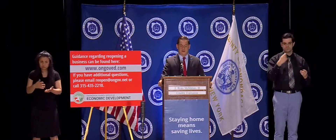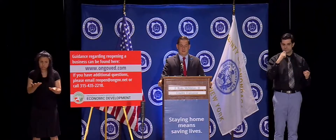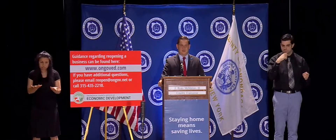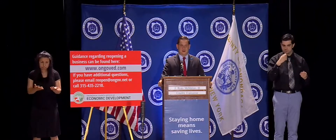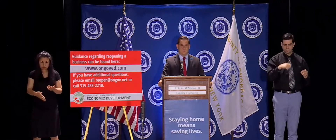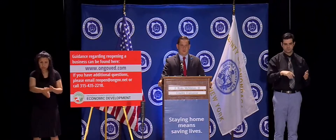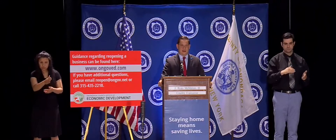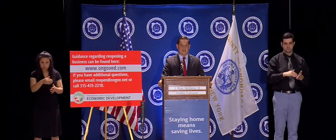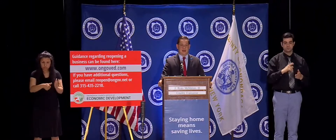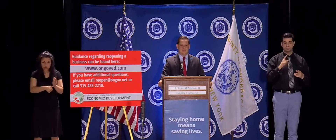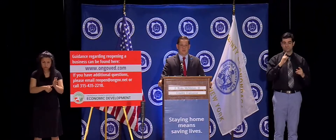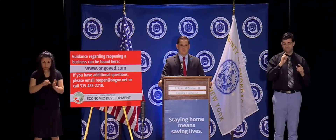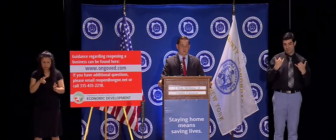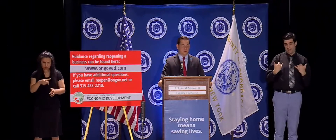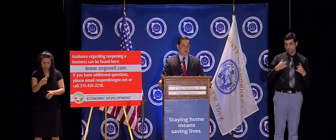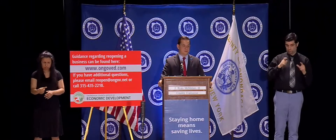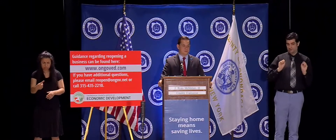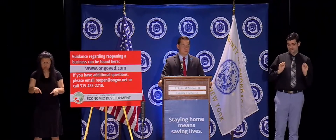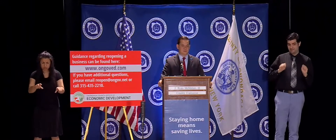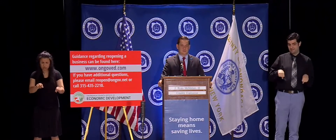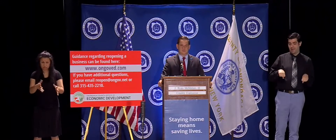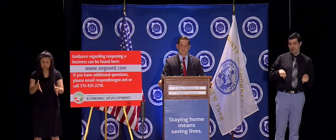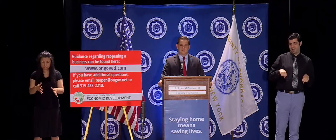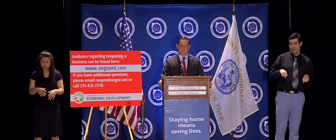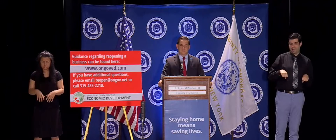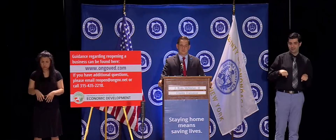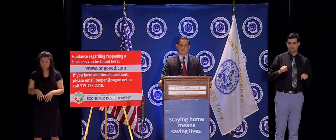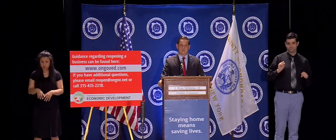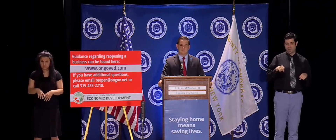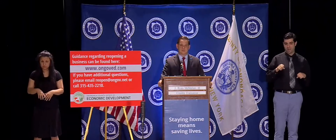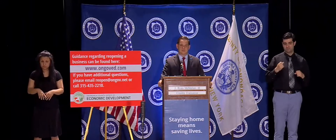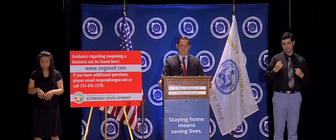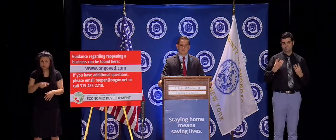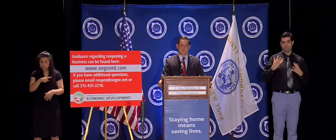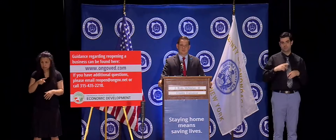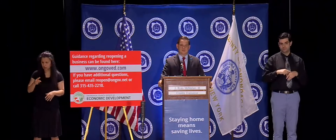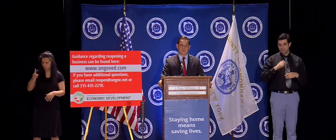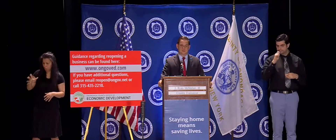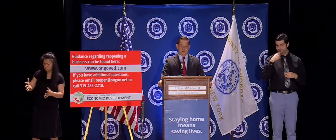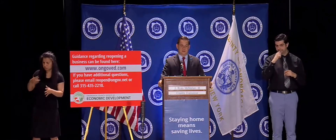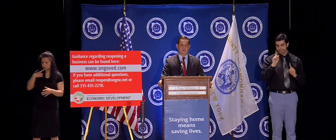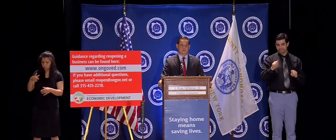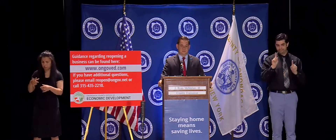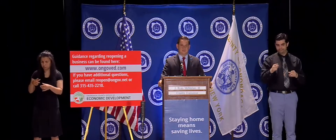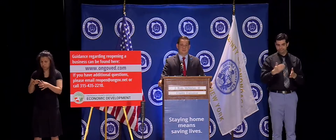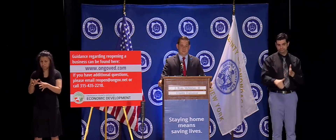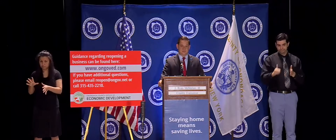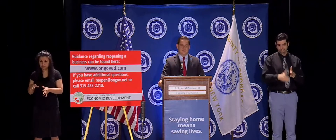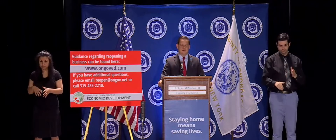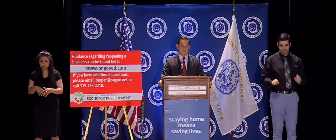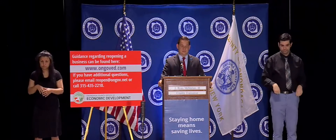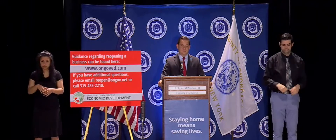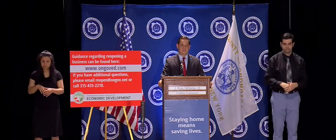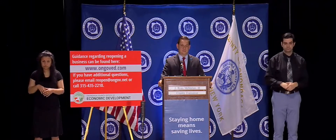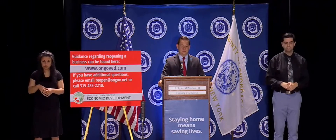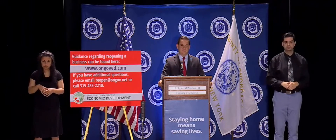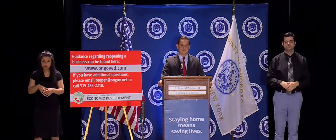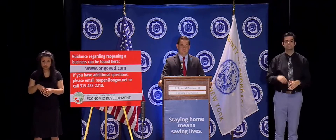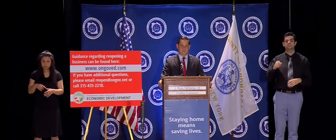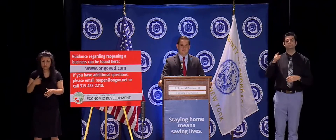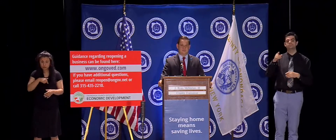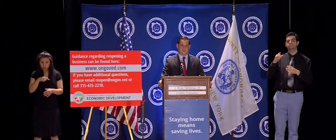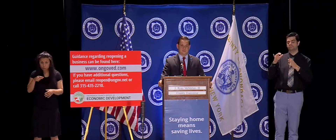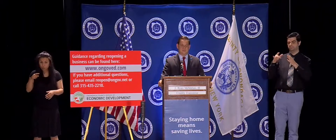know we would not stop you from doing that. Do you contact trace an asymptomatic person? Yeah. Yeah. And